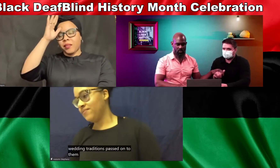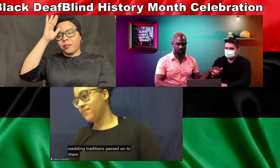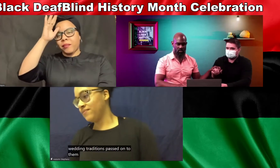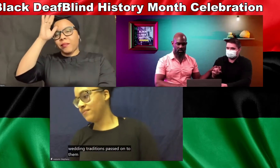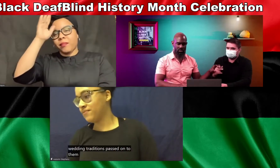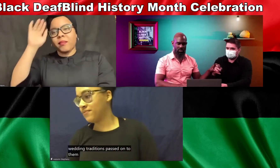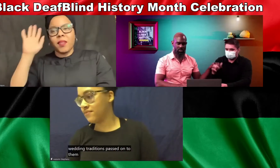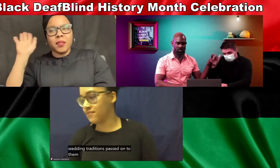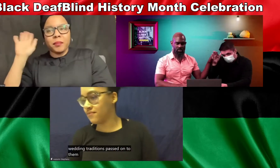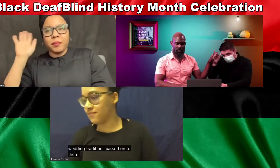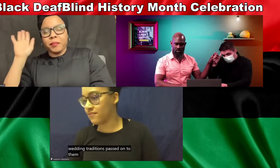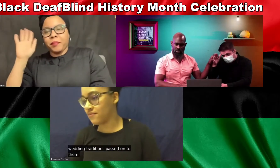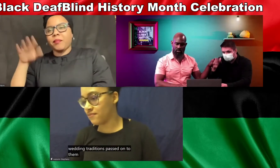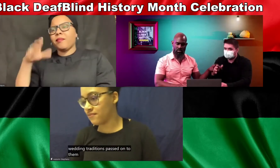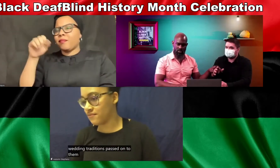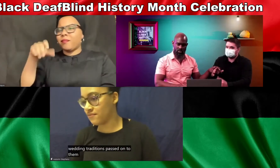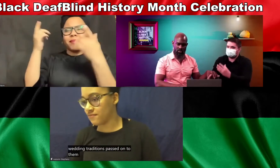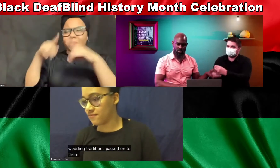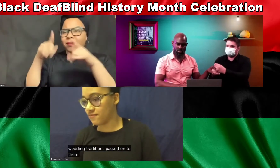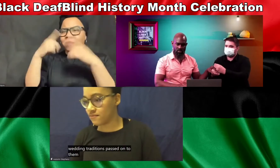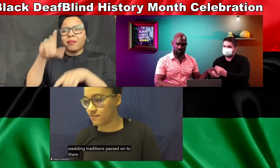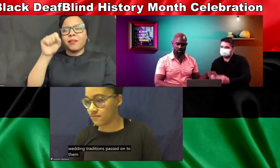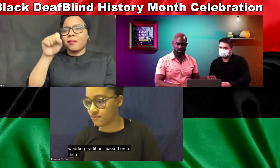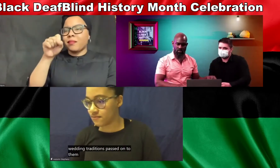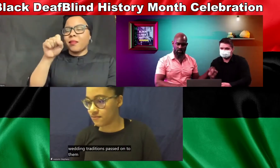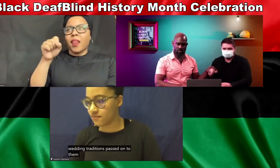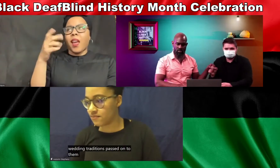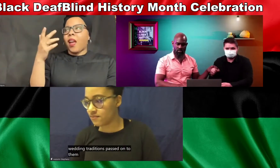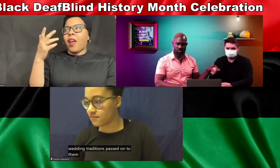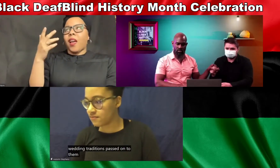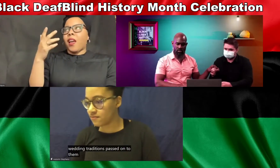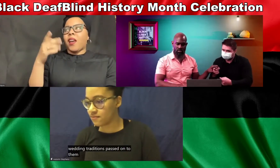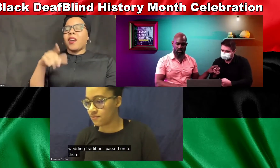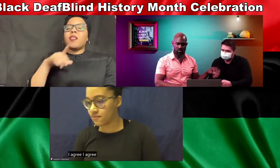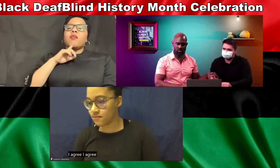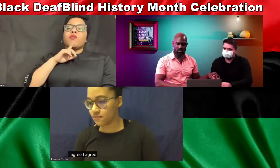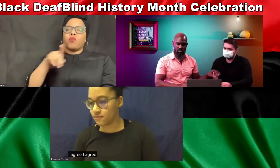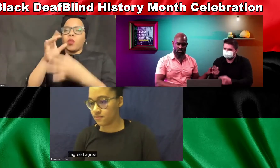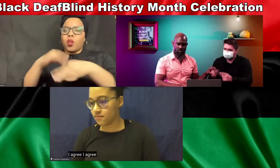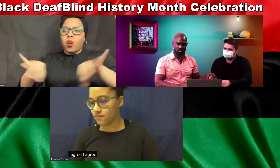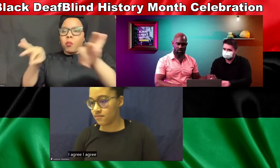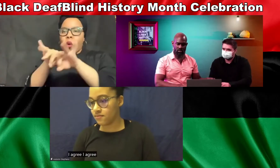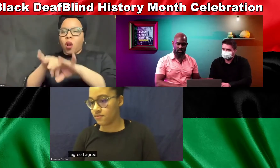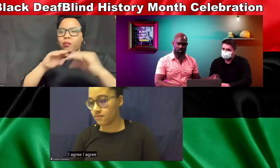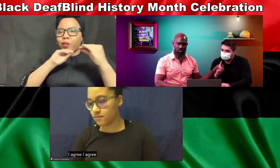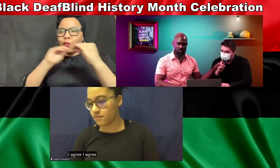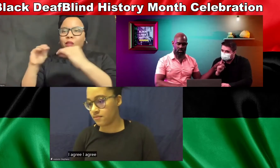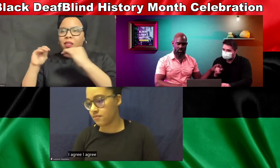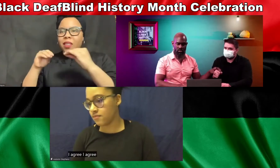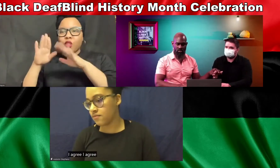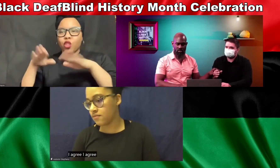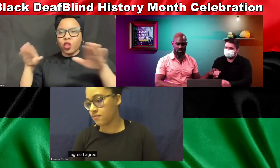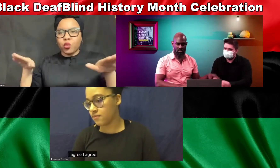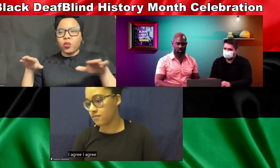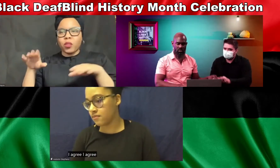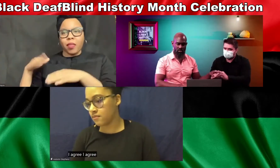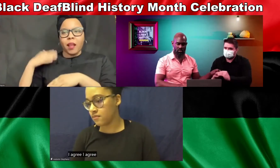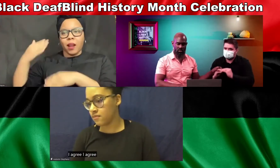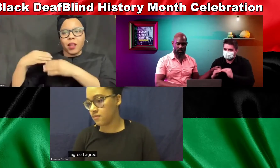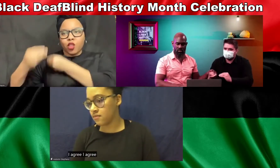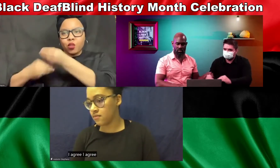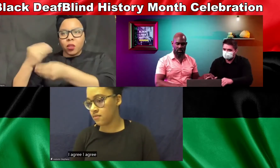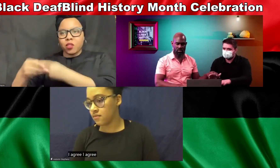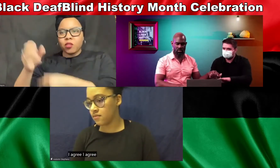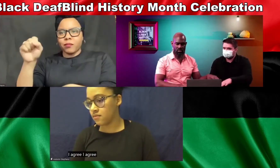Ashley's saying, I agree. Ashley speaking, absolutely, Autumn. It's really